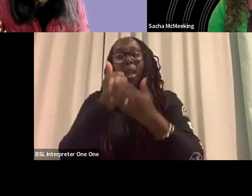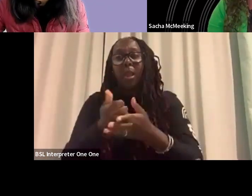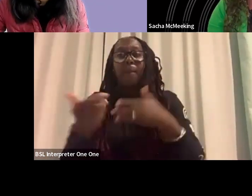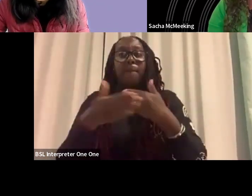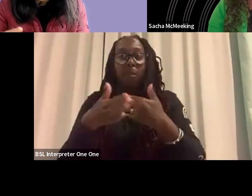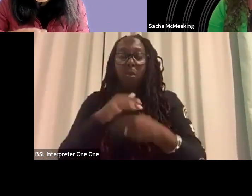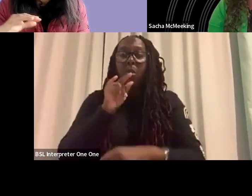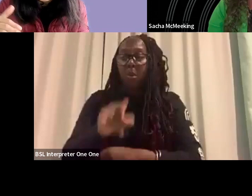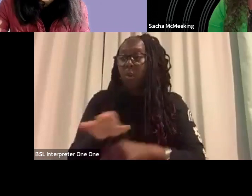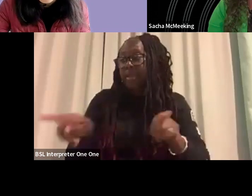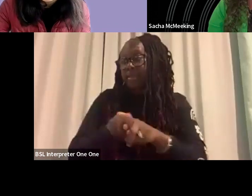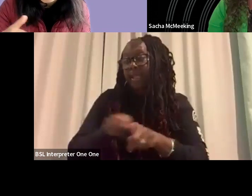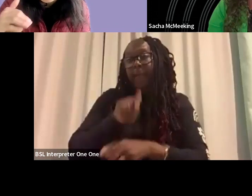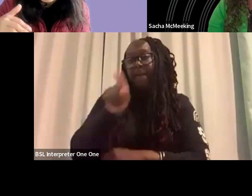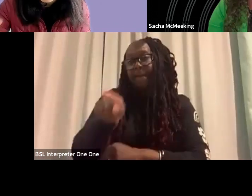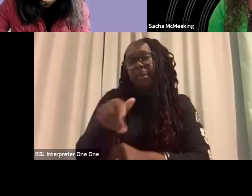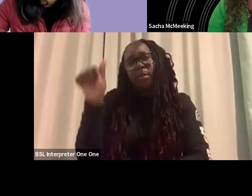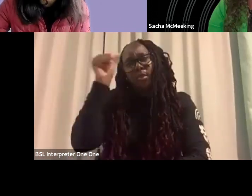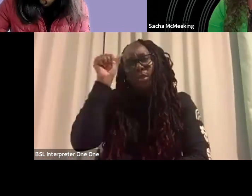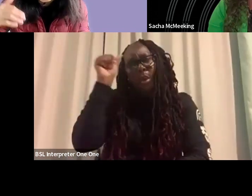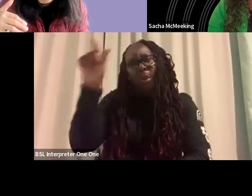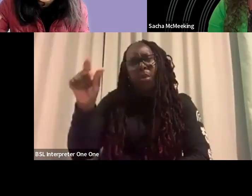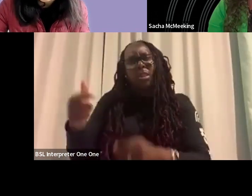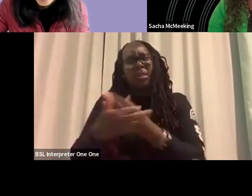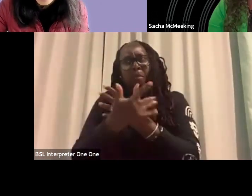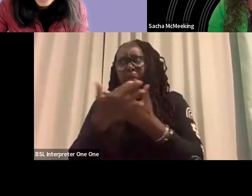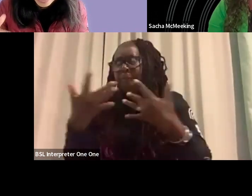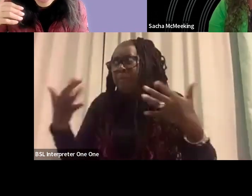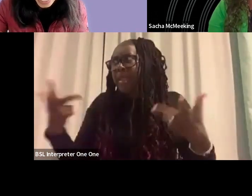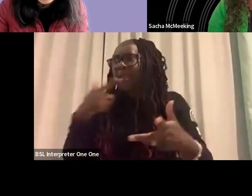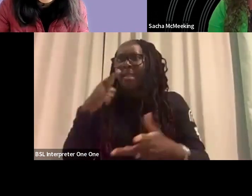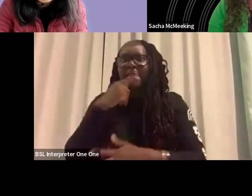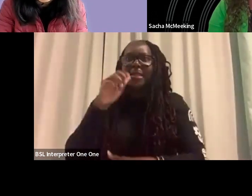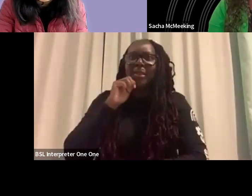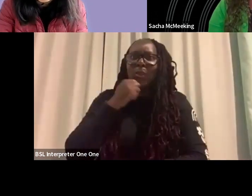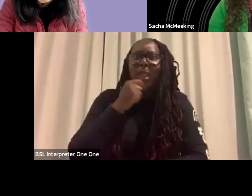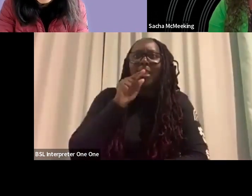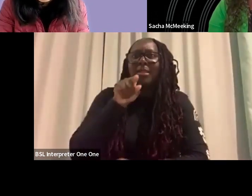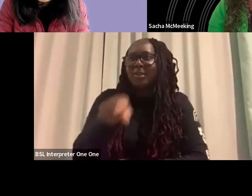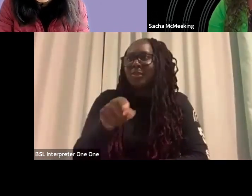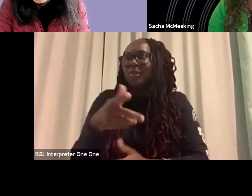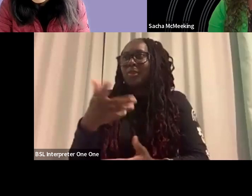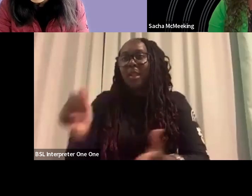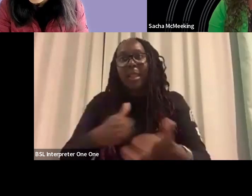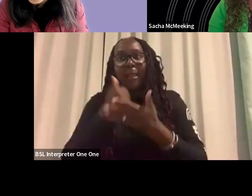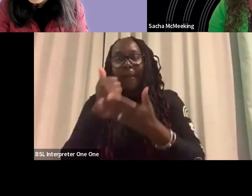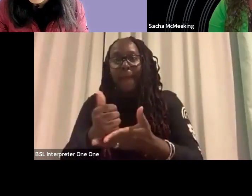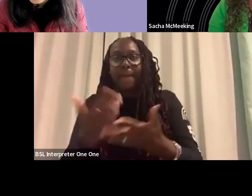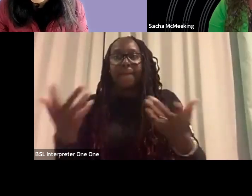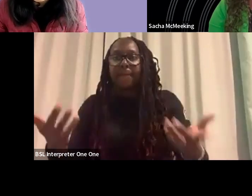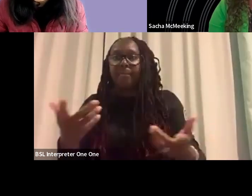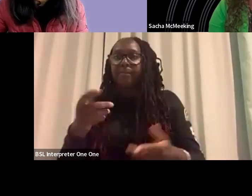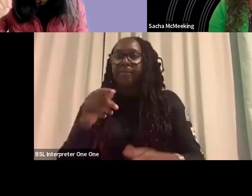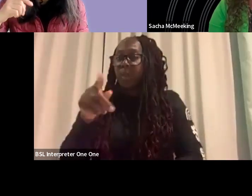servant uptake. But to know that there are many civil servants actually quite willing to act this way already. So